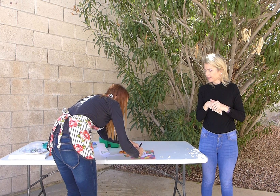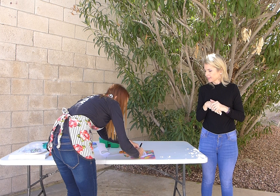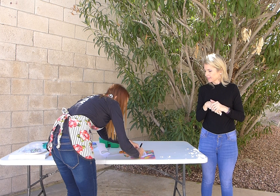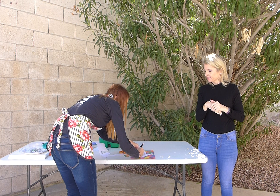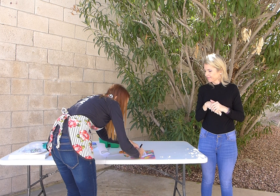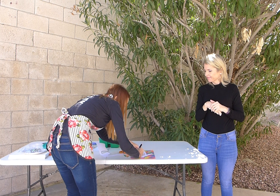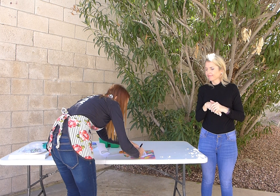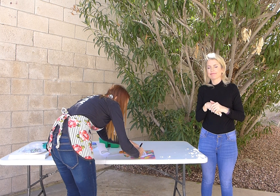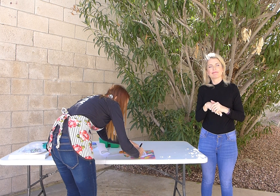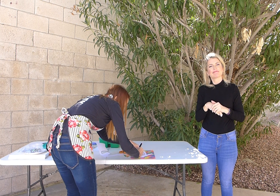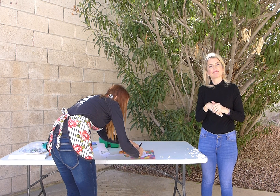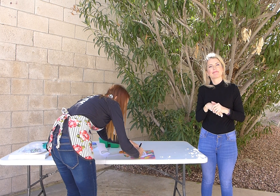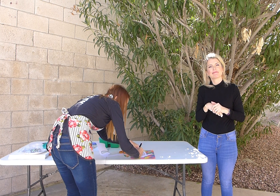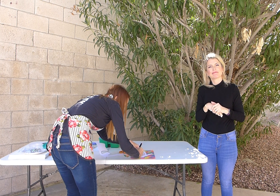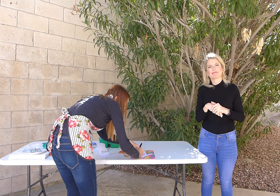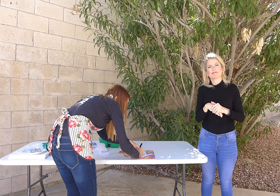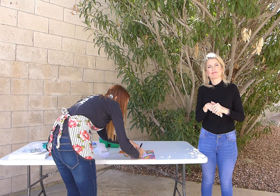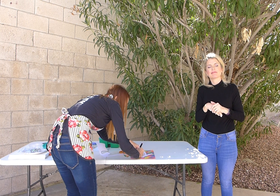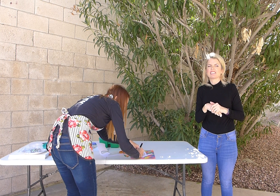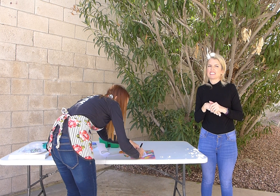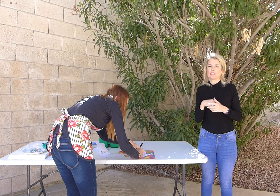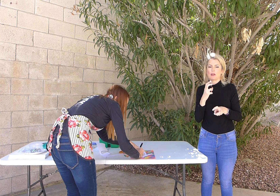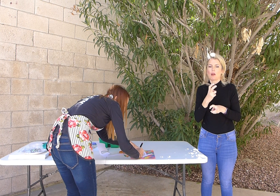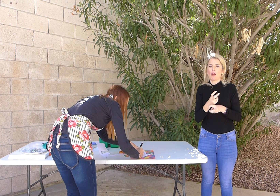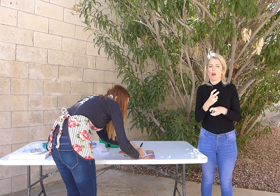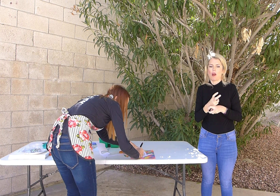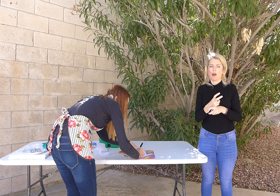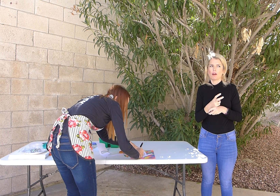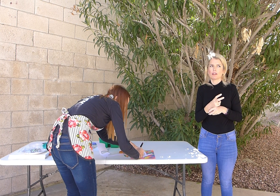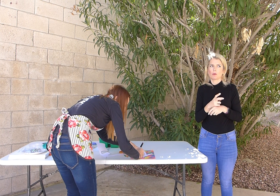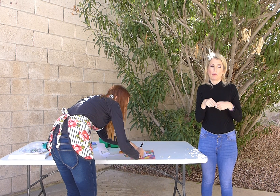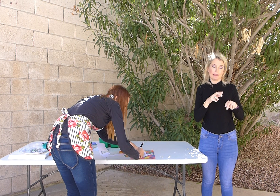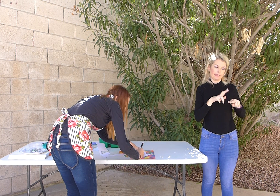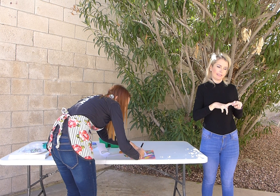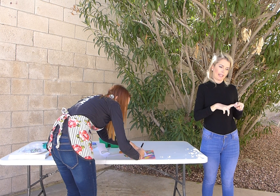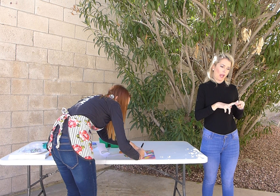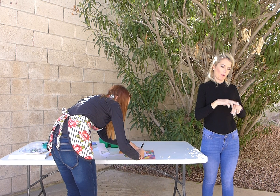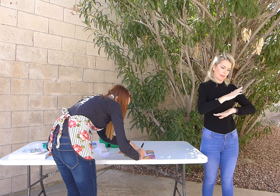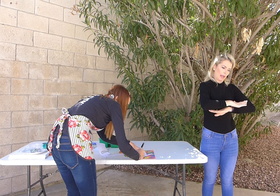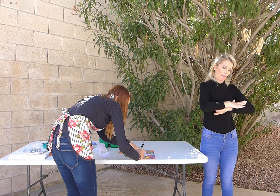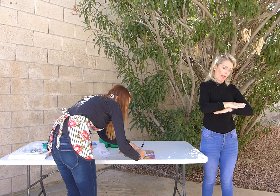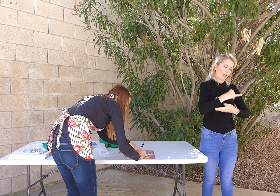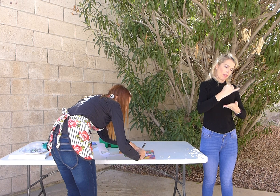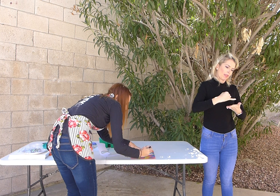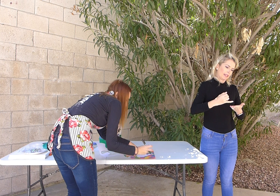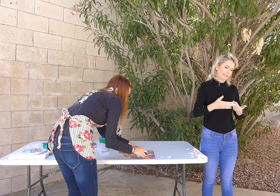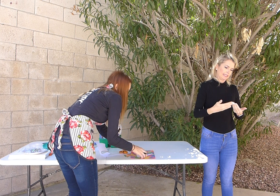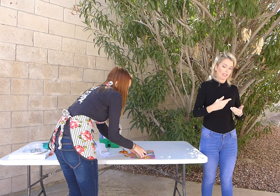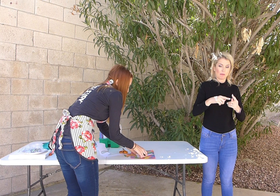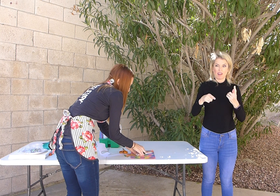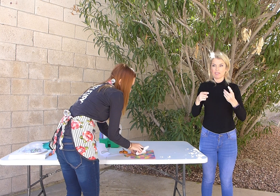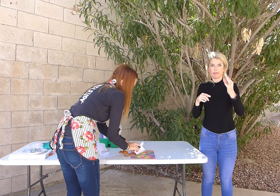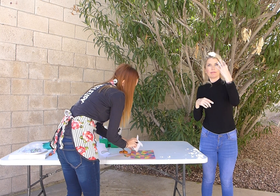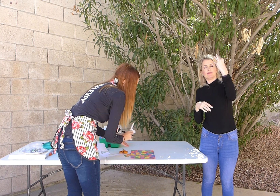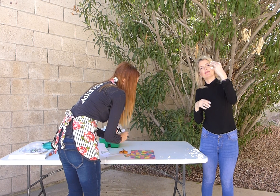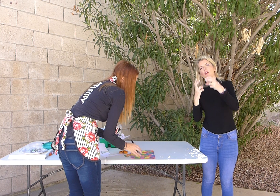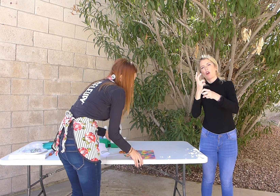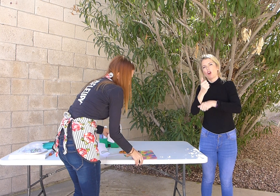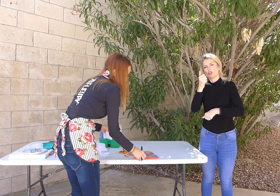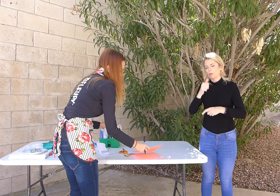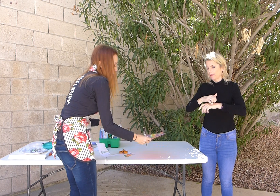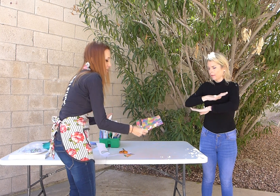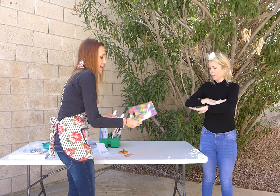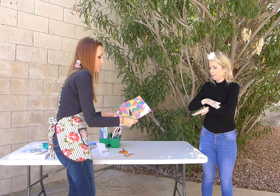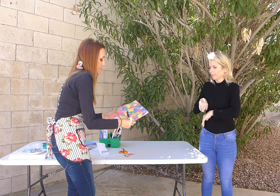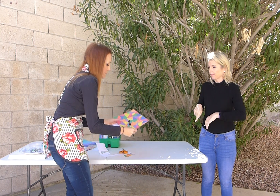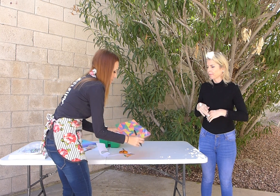Okay. A little harder to do on camera than when you're sitting down normally. Alright,